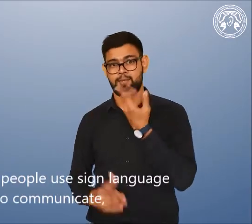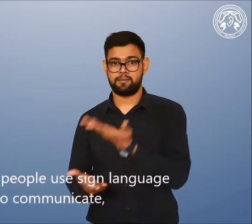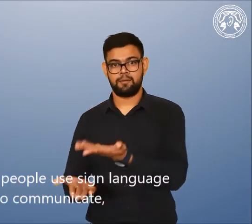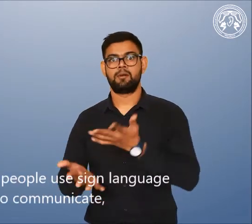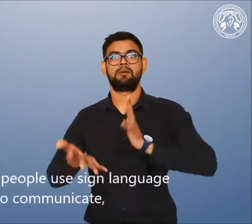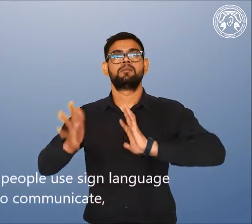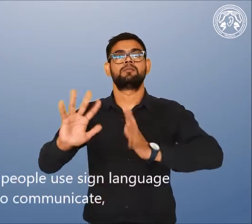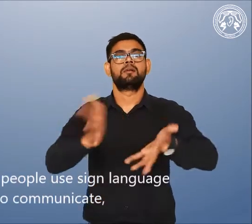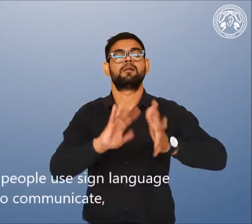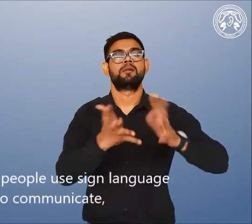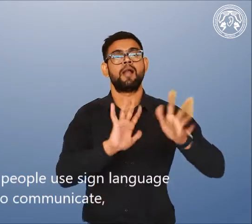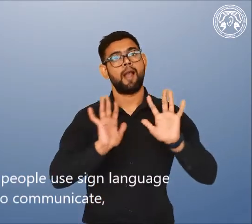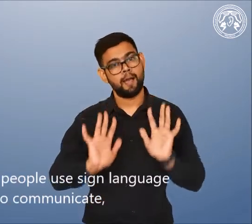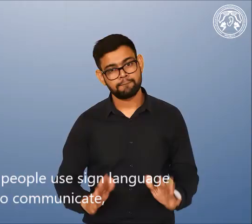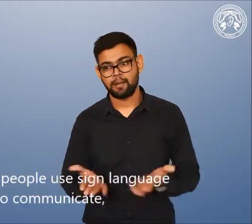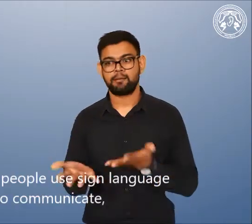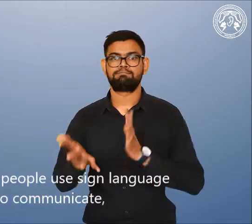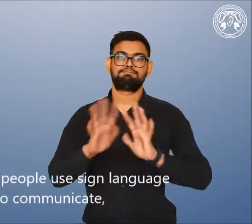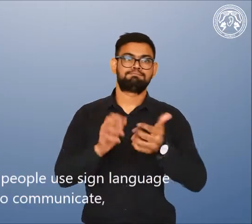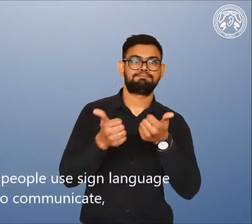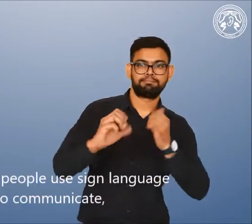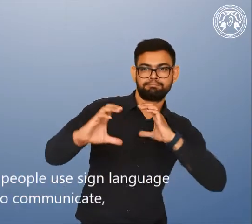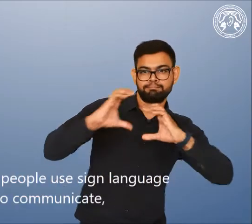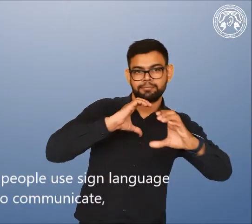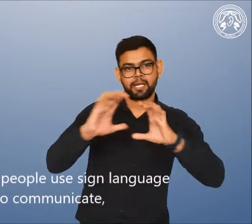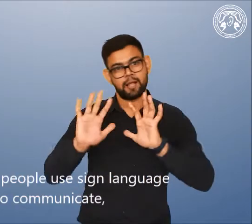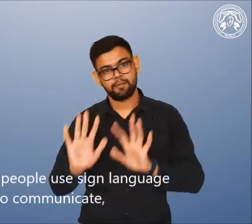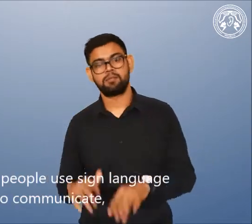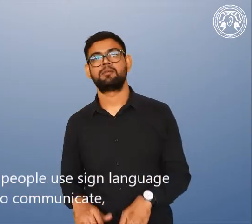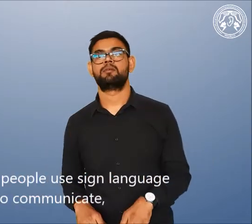Most deaf people use sign language to communicate.